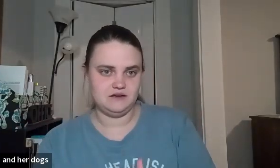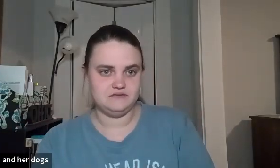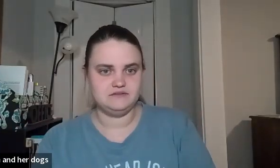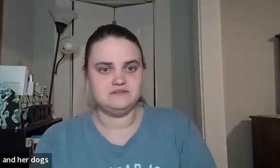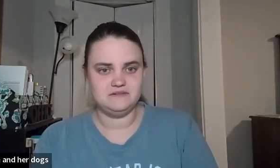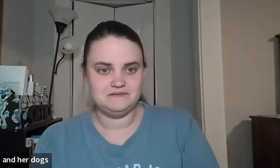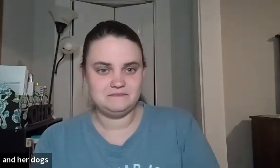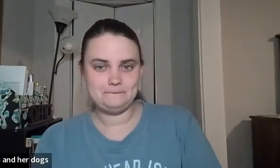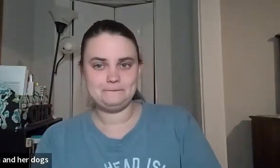of?